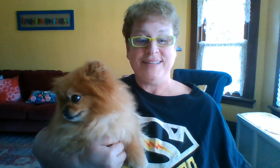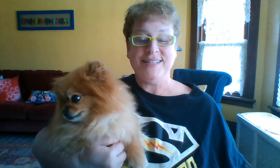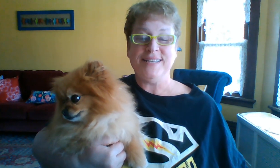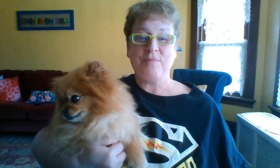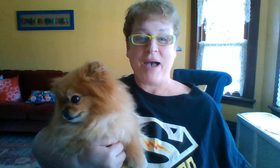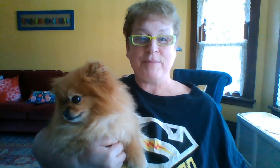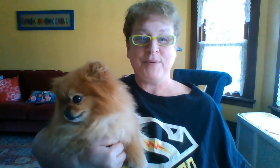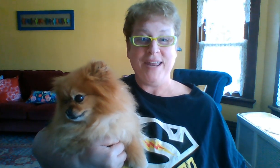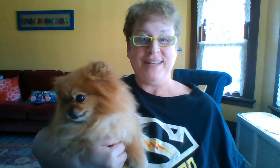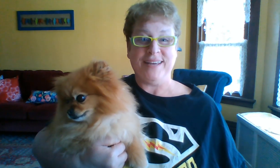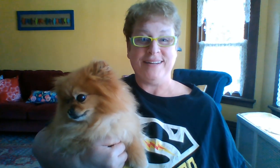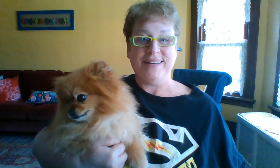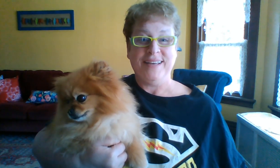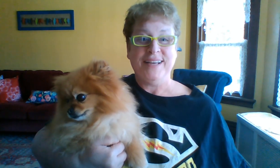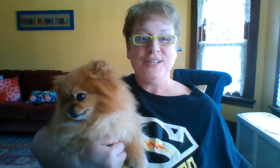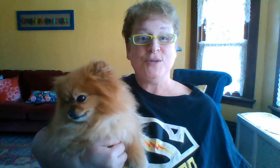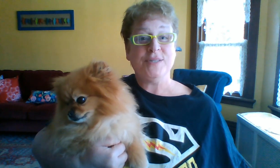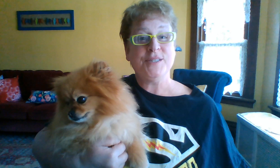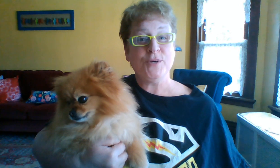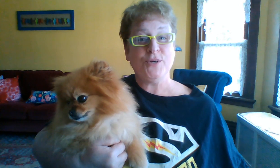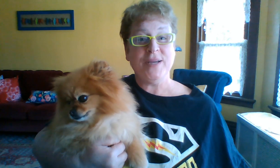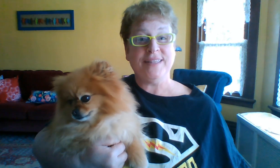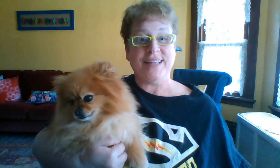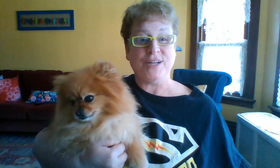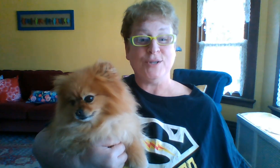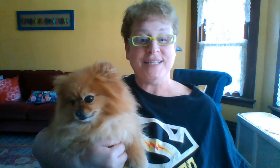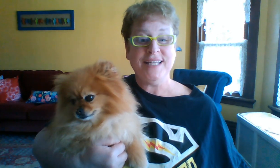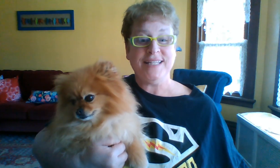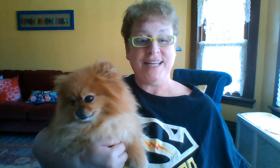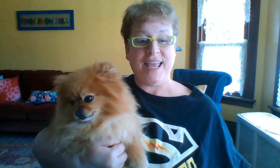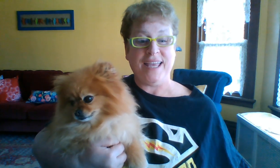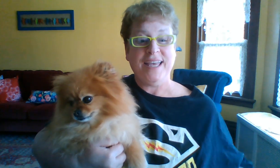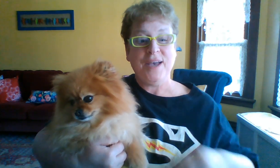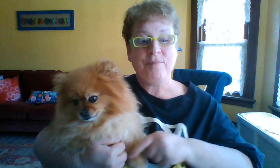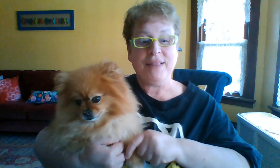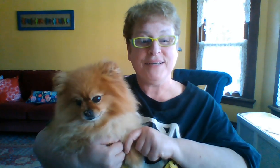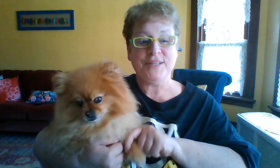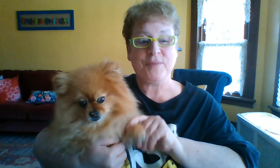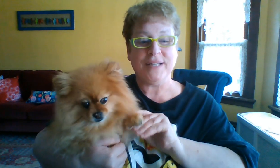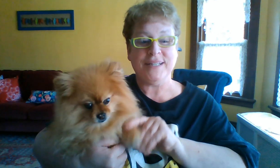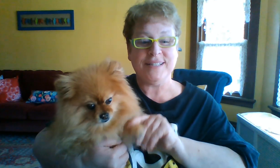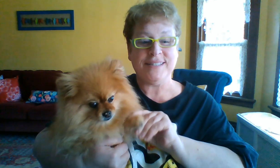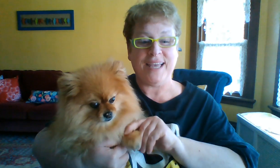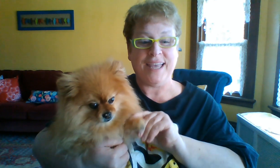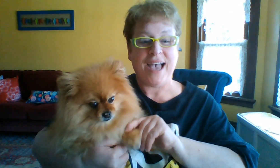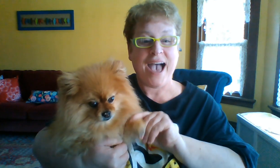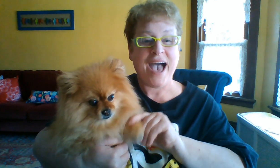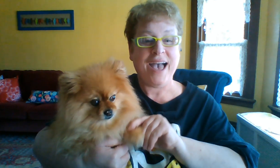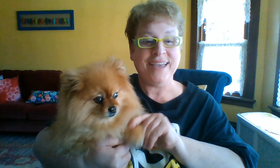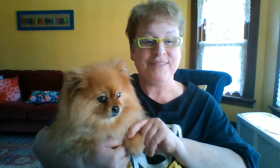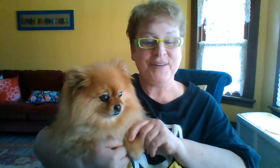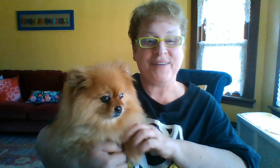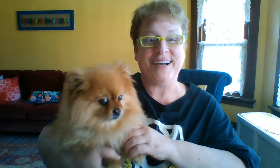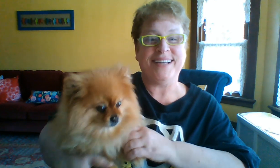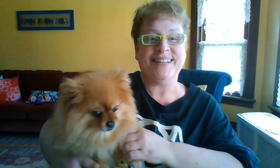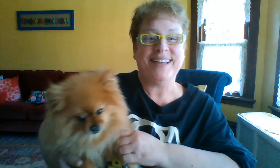She's a Pomeranian. So since we're doing the letter D today, Bella just wanted to say, hi everyone. I'm